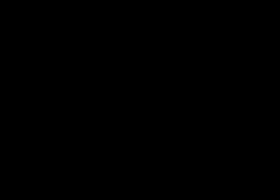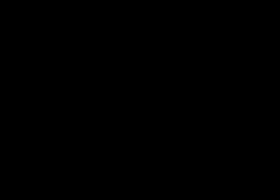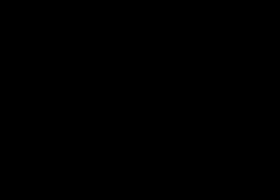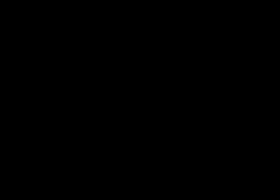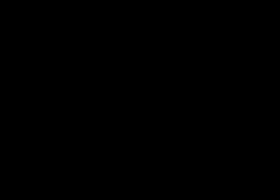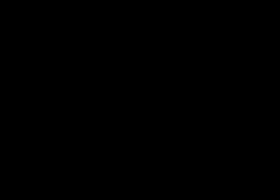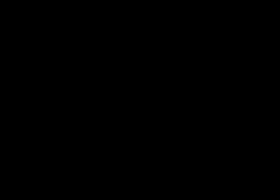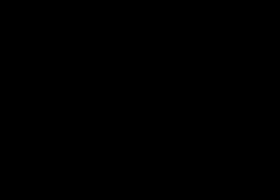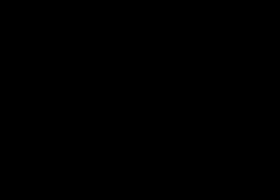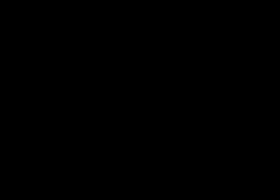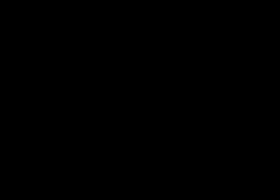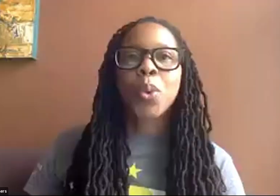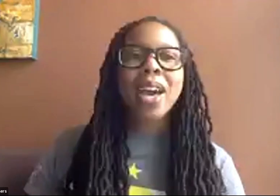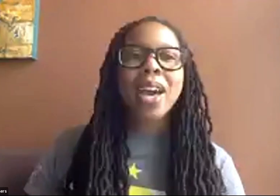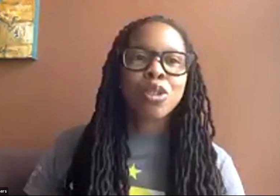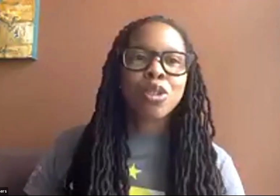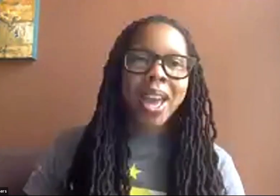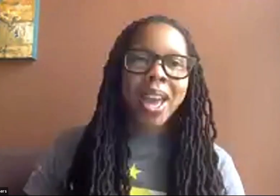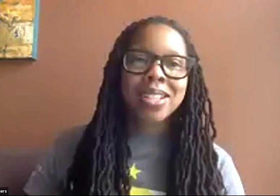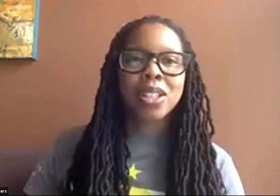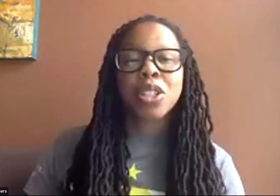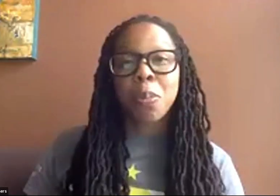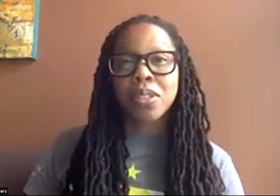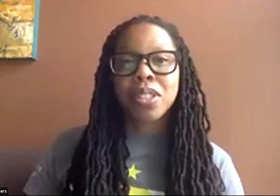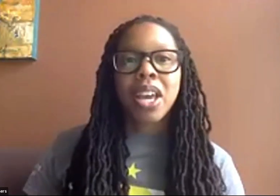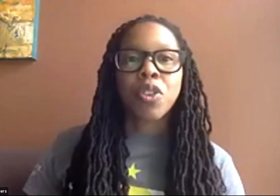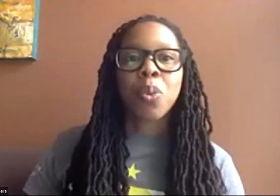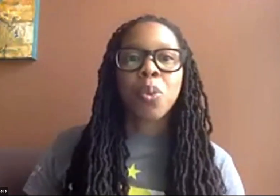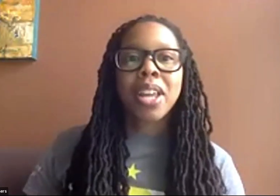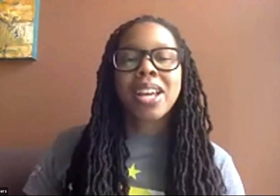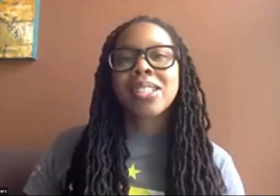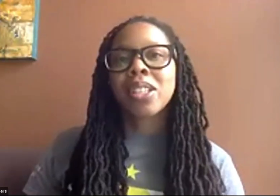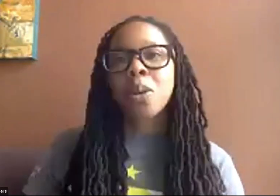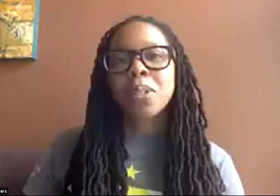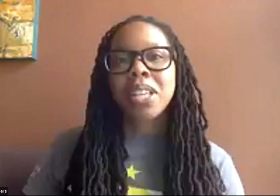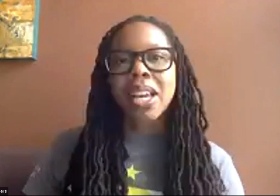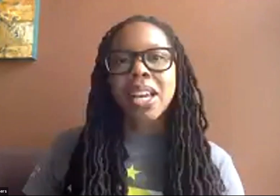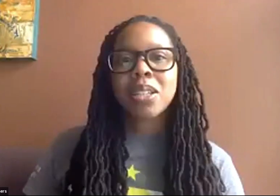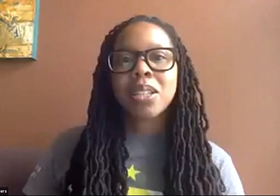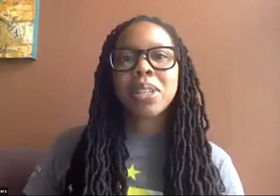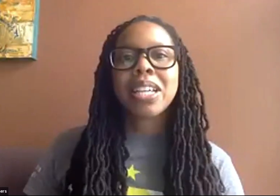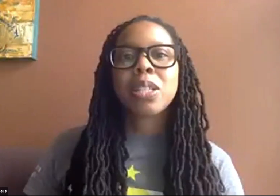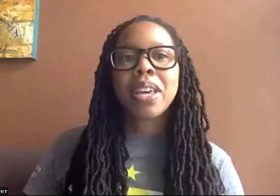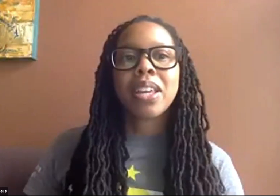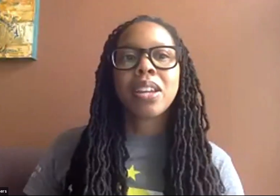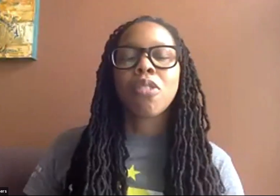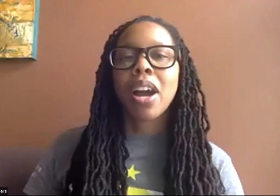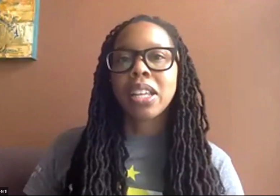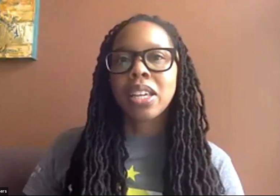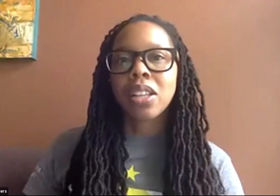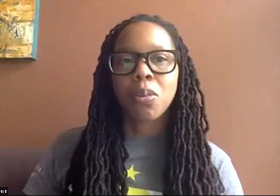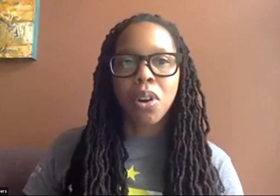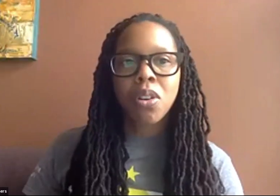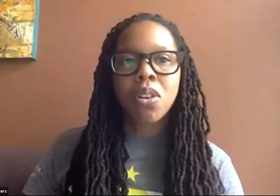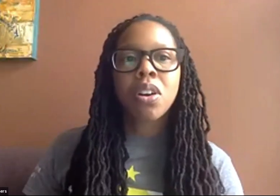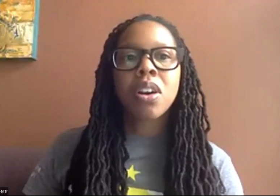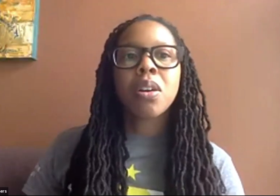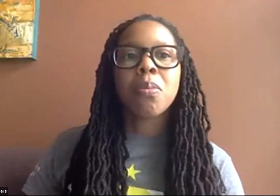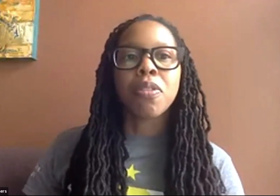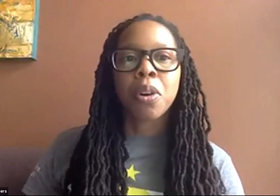SNCC. We have 2 ASL interpreters. If you want ASL interpretation, please pin Rodney